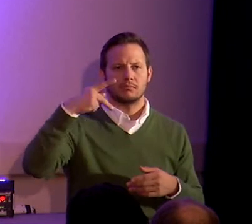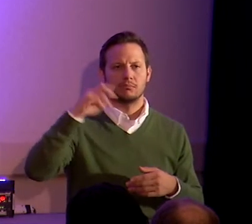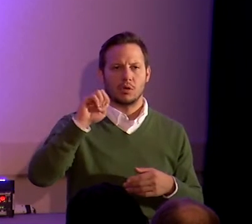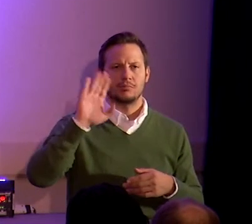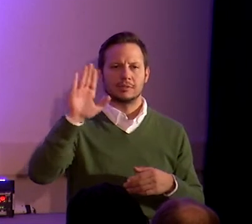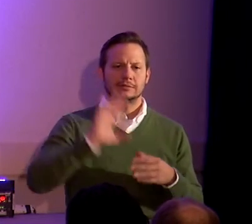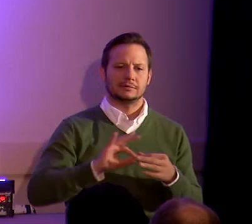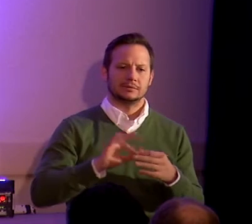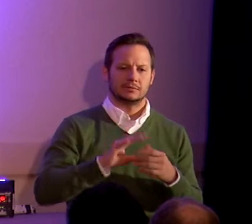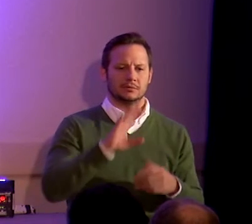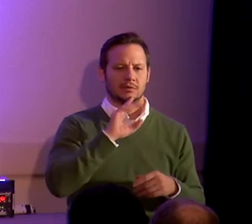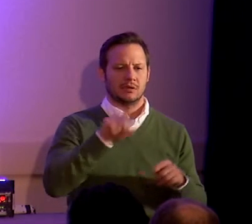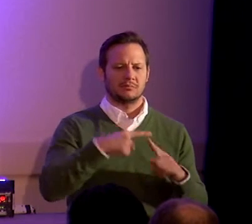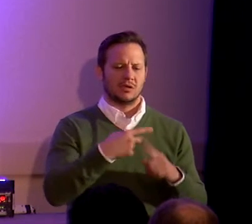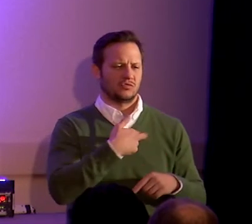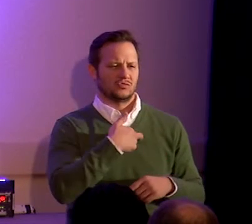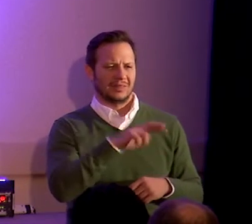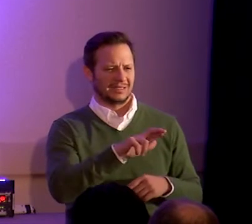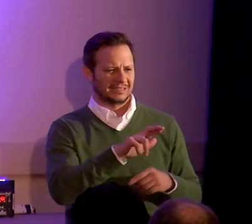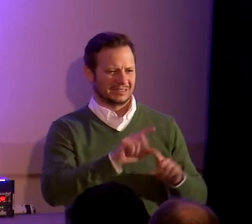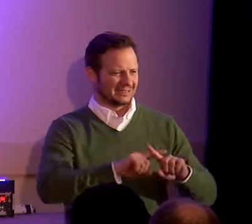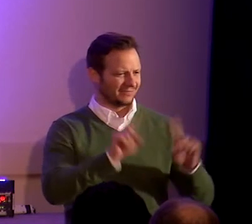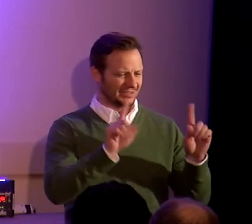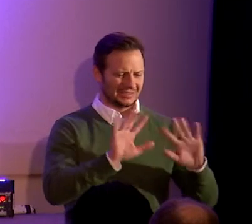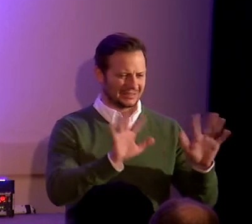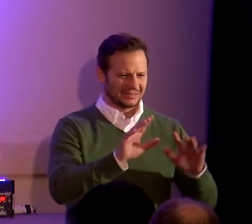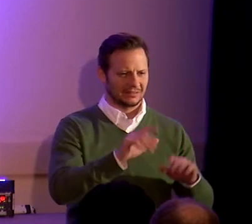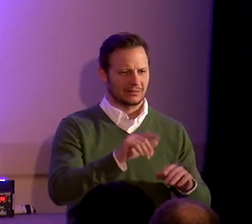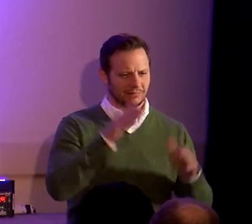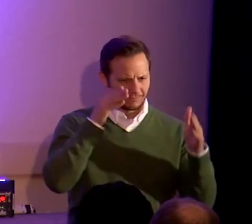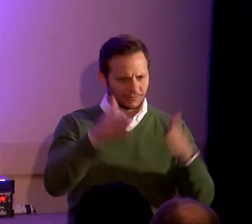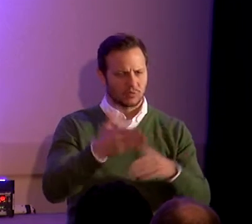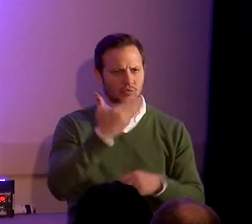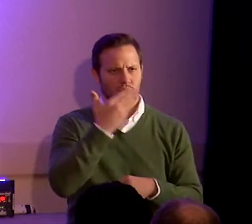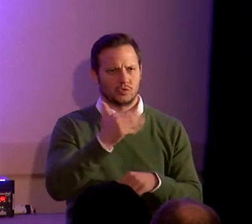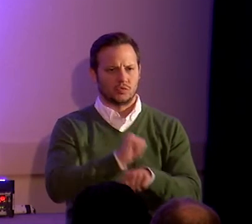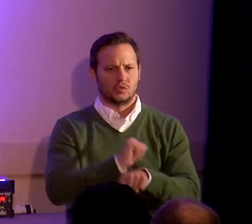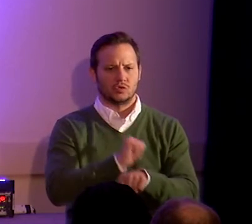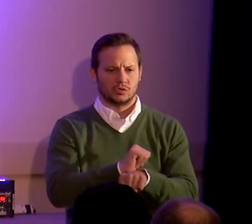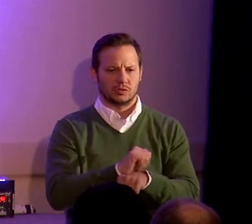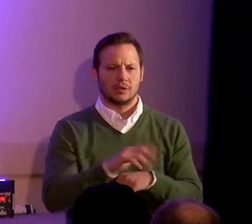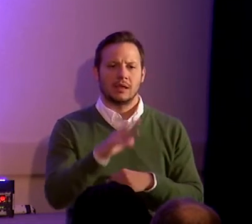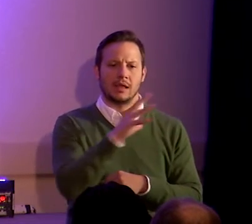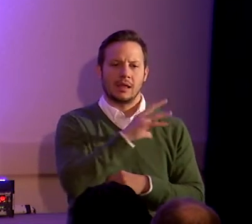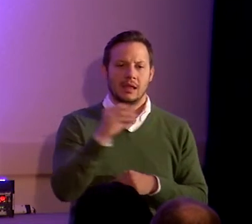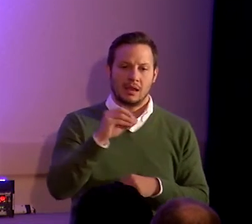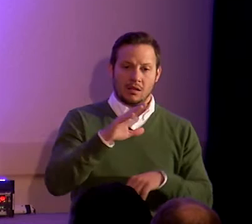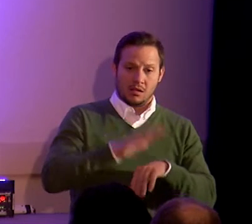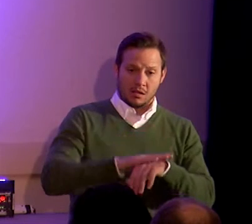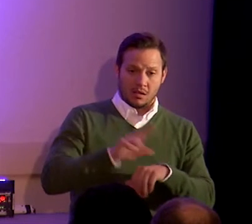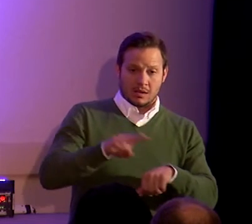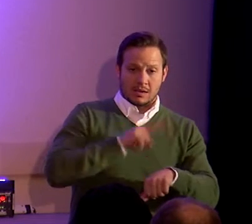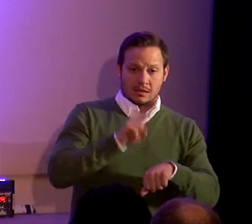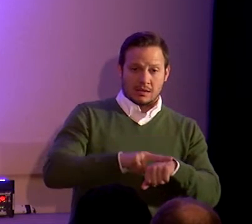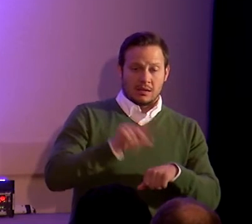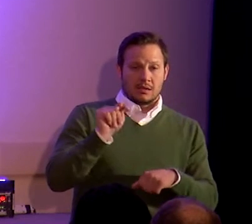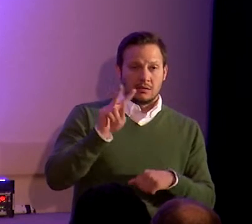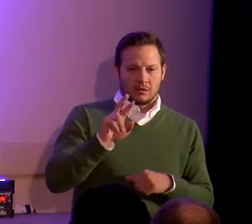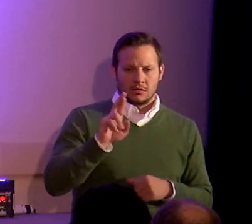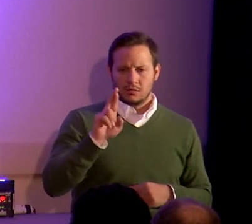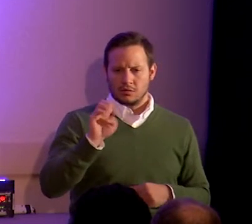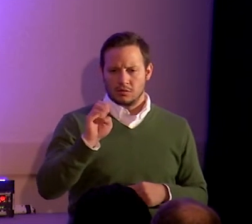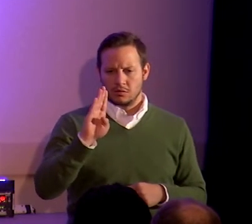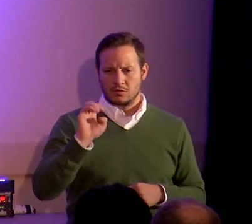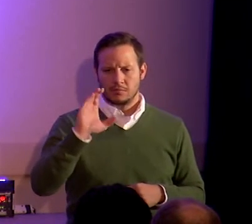right, about overlooking religious differences to focus on good works, and the humble admission on national television of Rebecca Witsum,